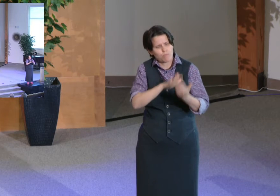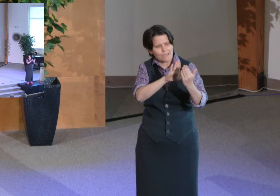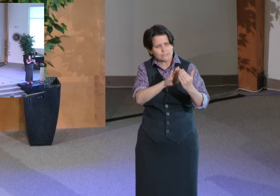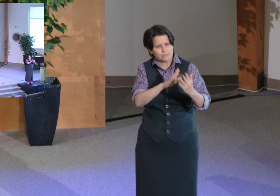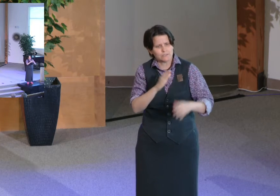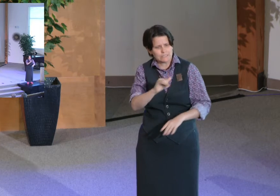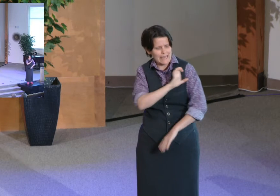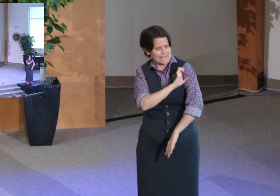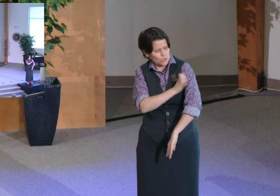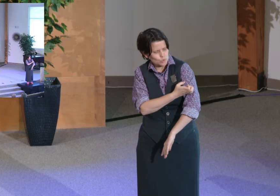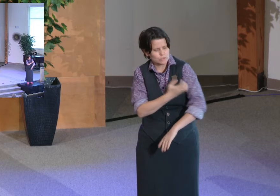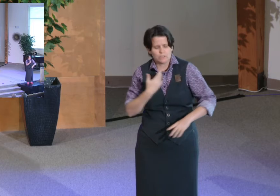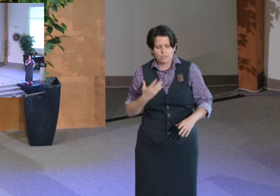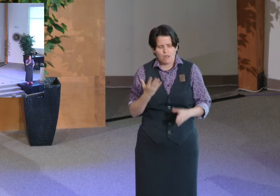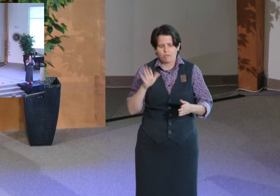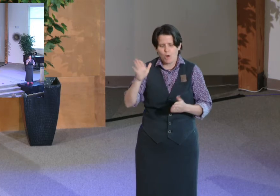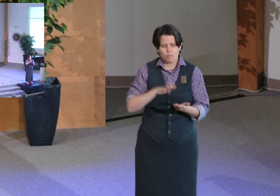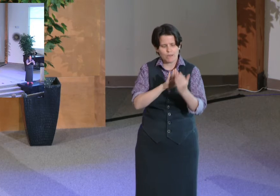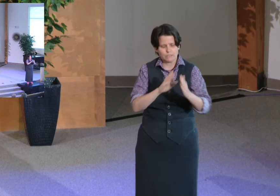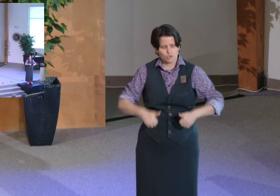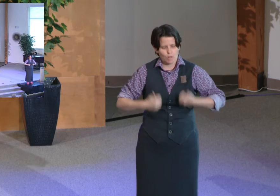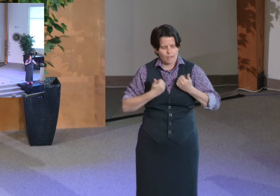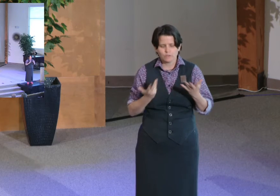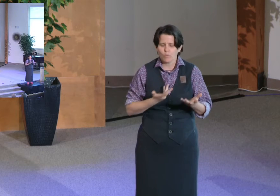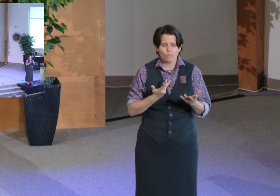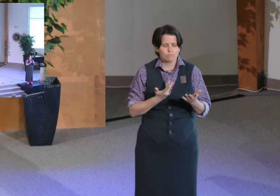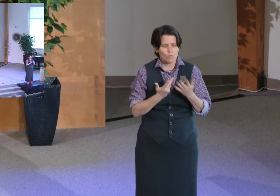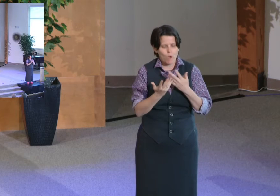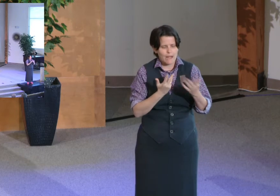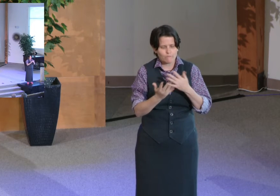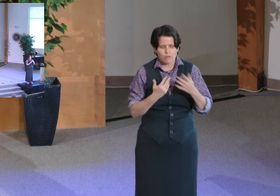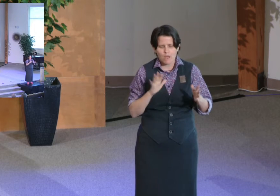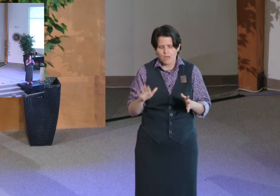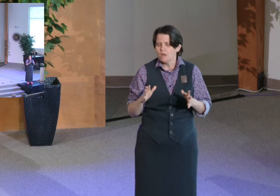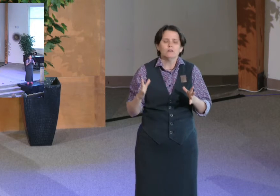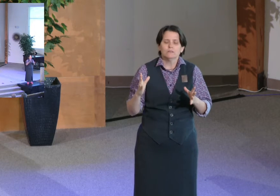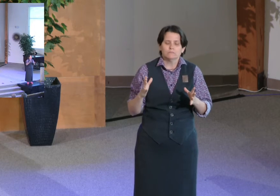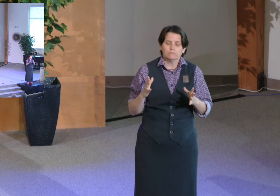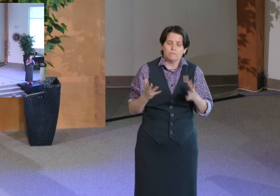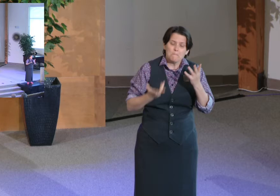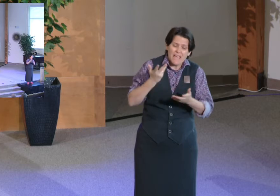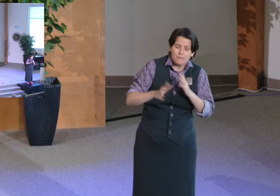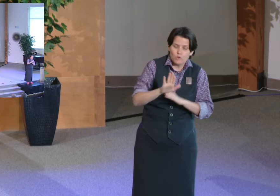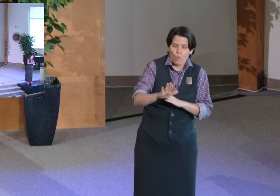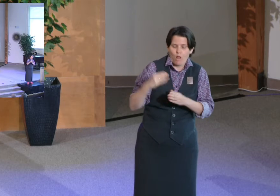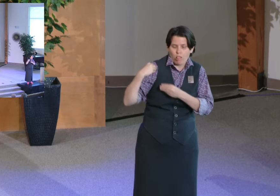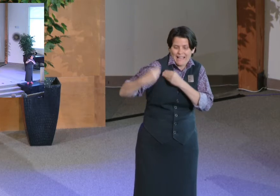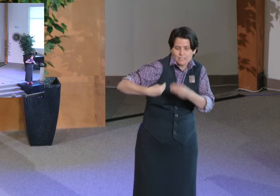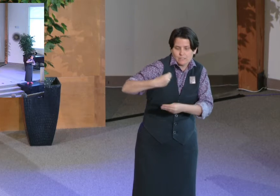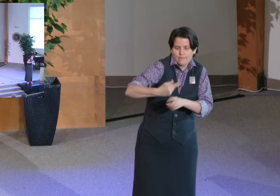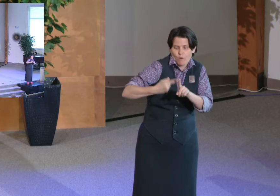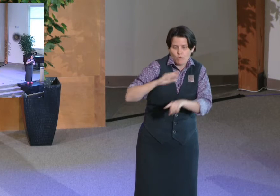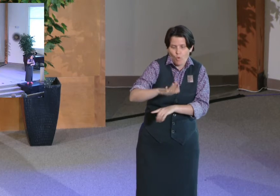whether your legacy associated with your father was one of challenge or indifference because you didn't really know him, or imbued with